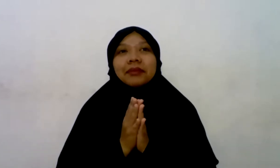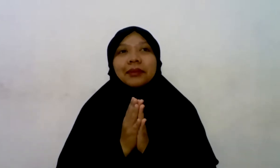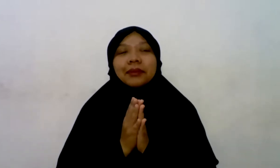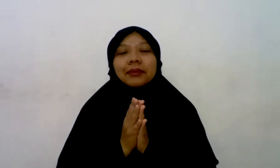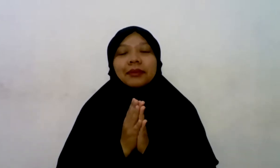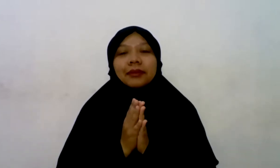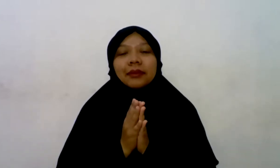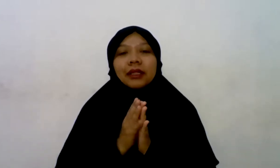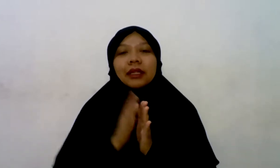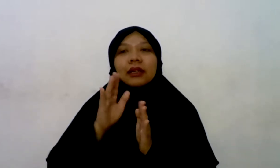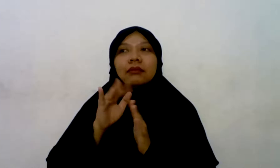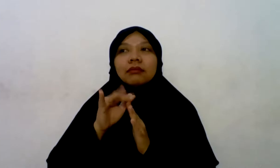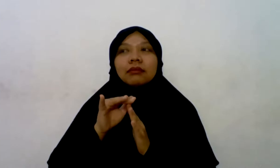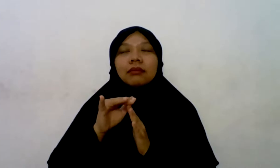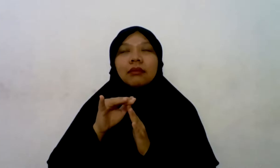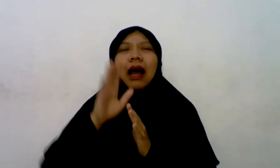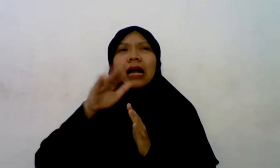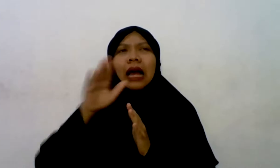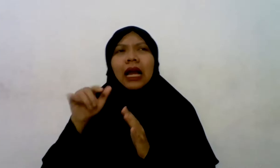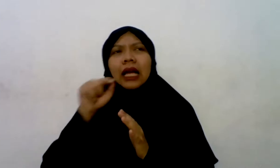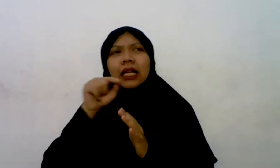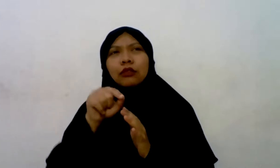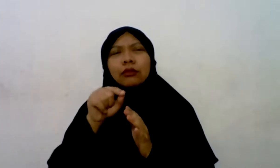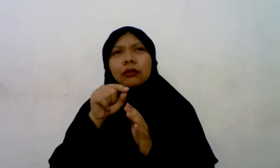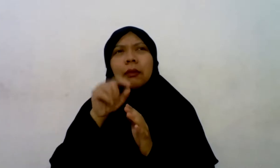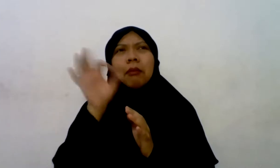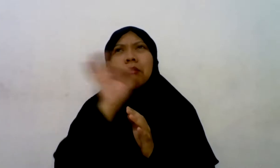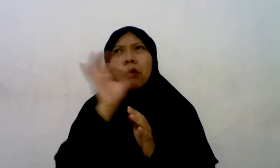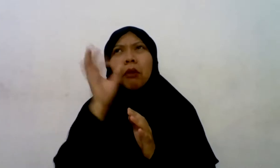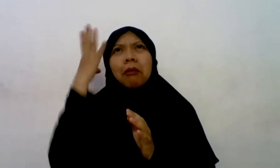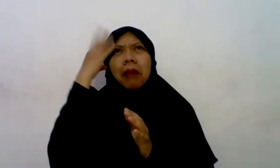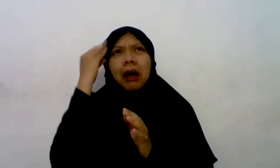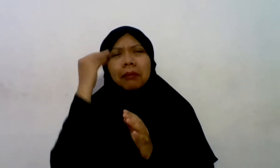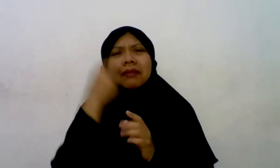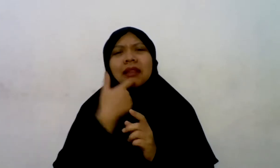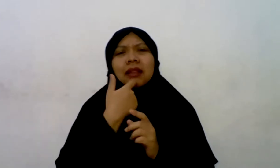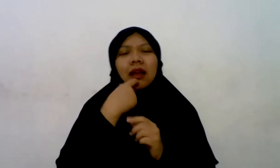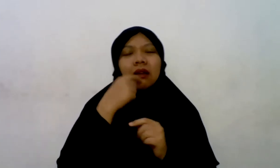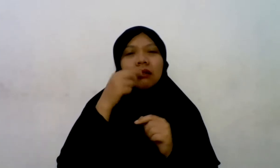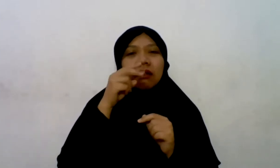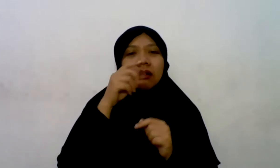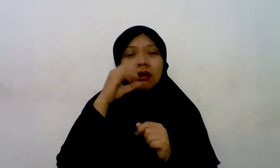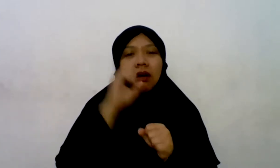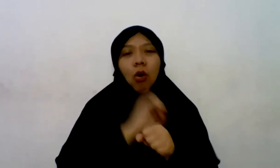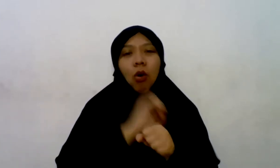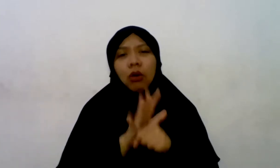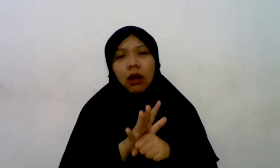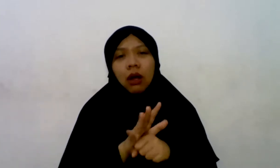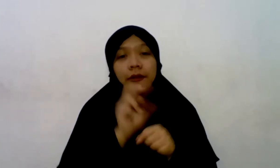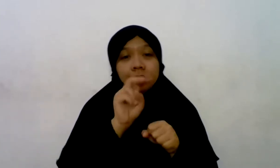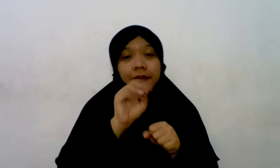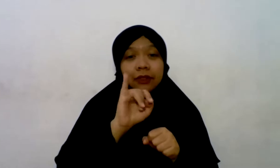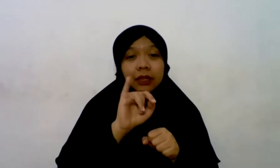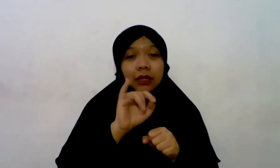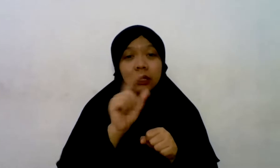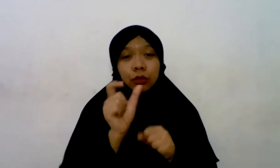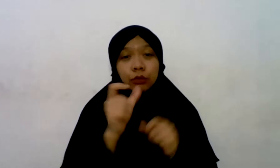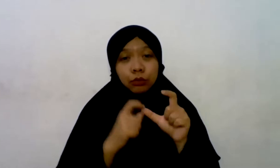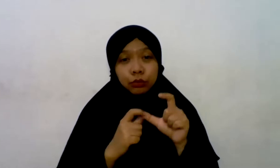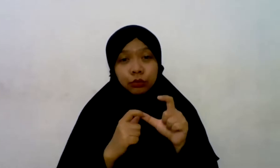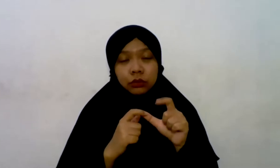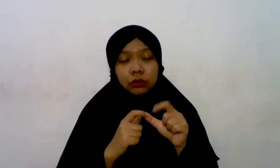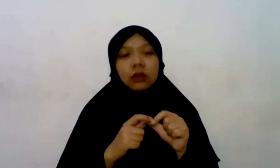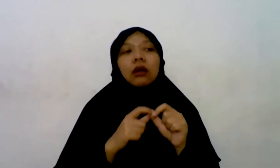should understand the kids' point of view, not the adults. We force the kid to use masks. We should understand that education is